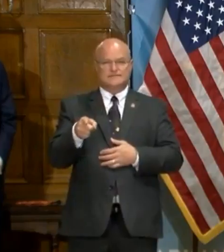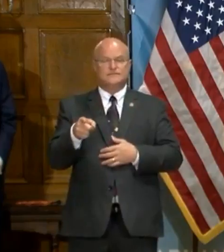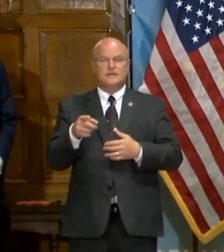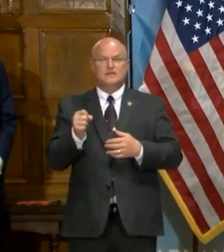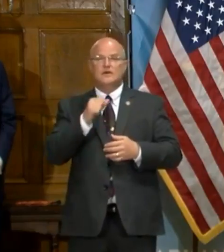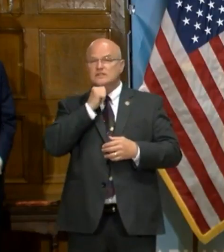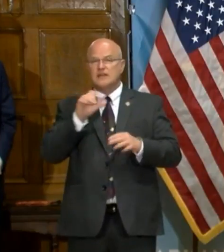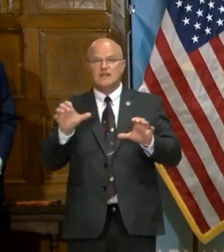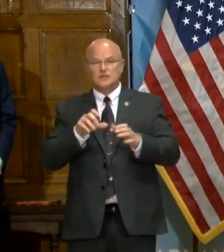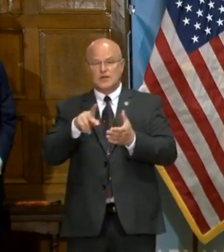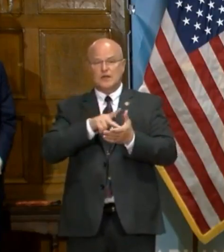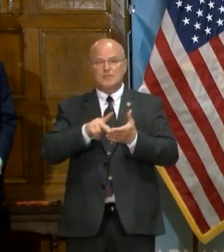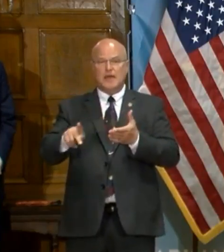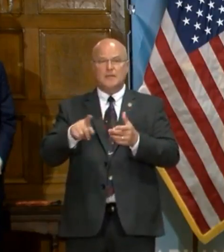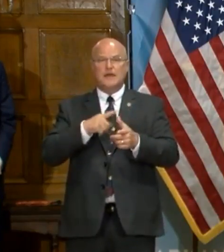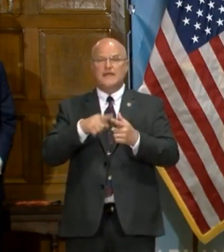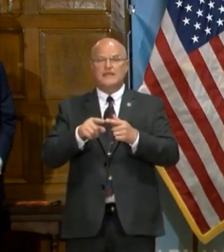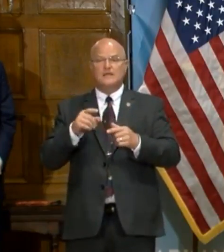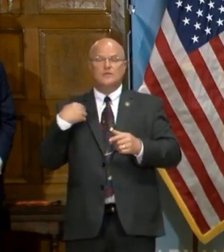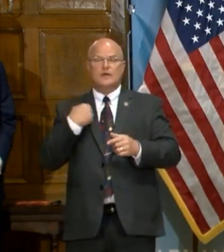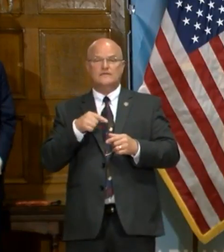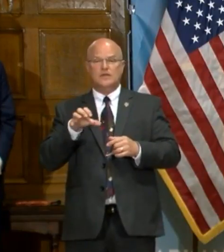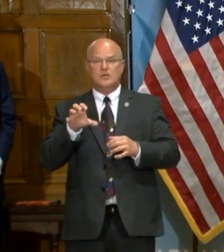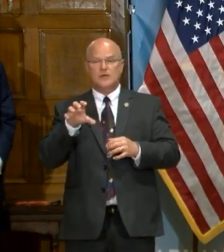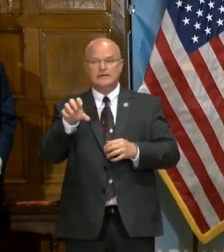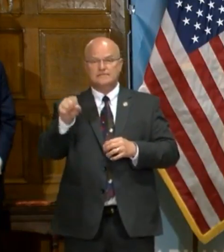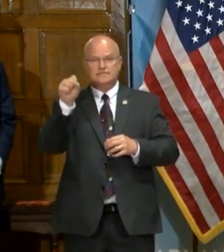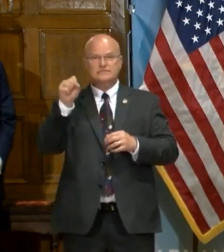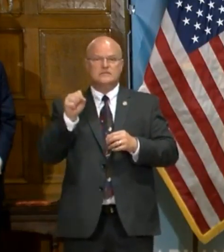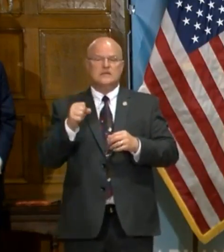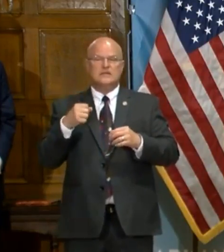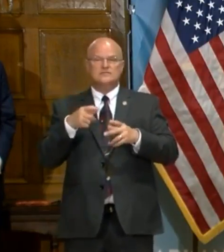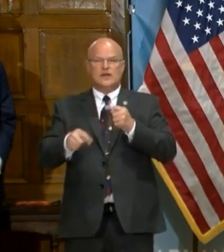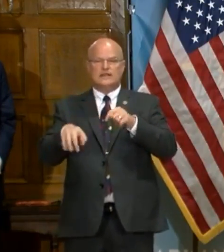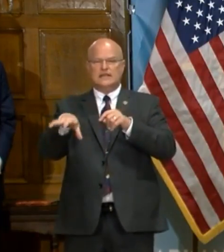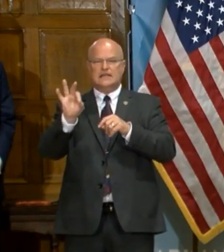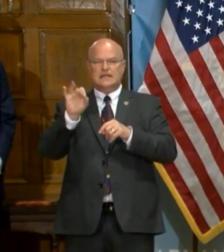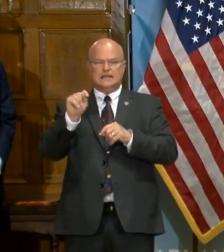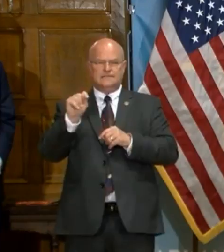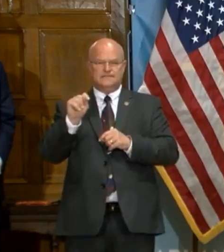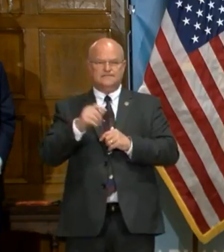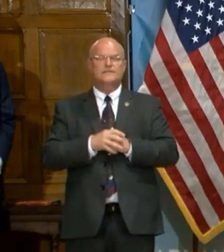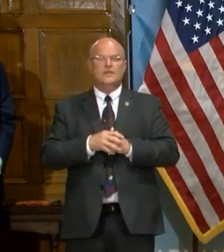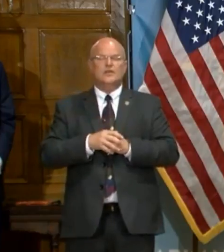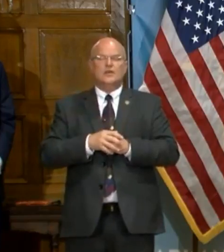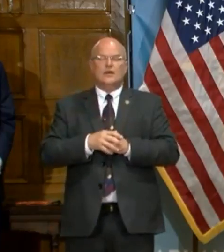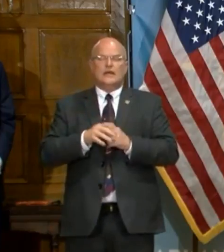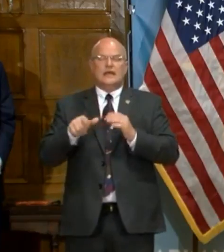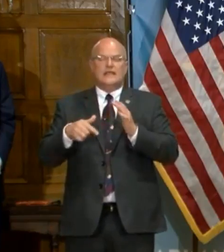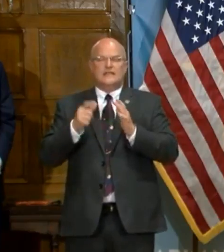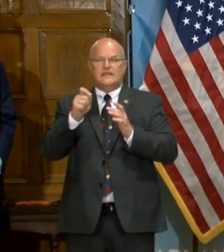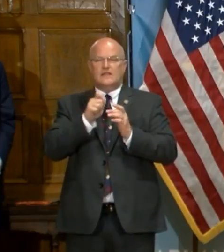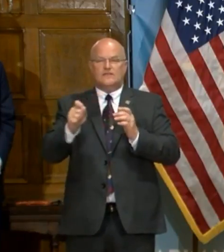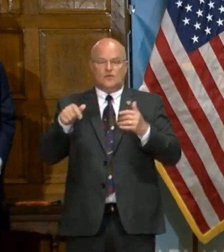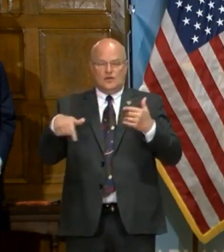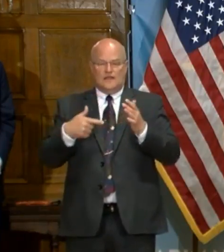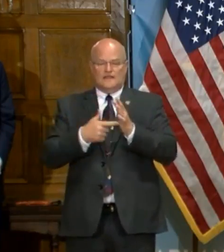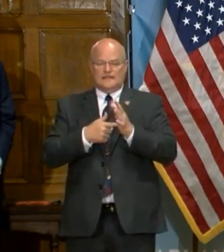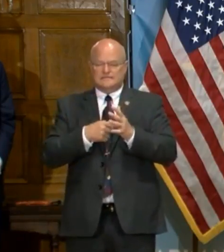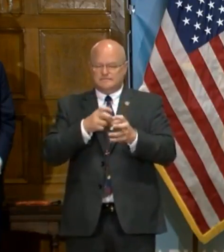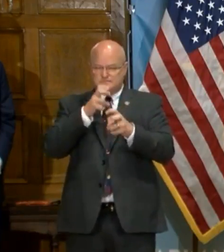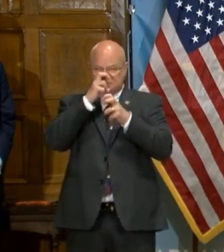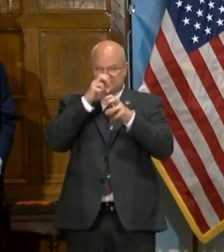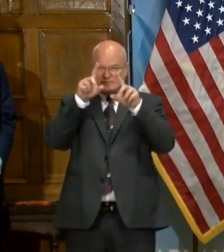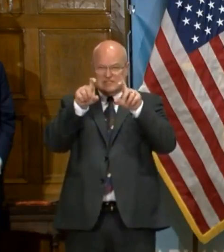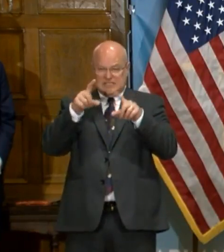front so it's not doing a payment and then we have to left in a situation where we're going in and trying to claw back funds. So therefore the stringent